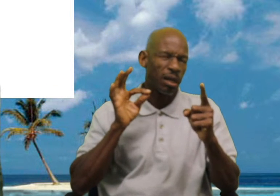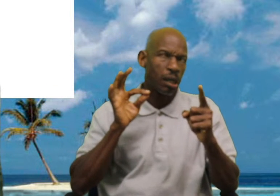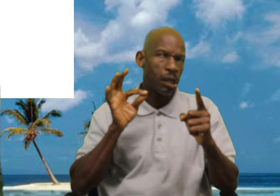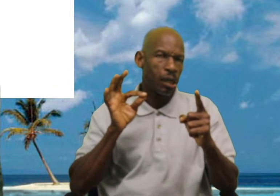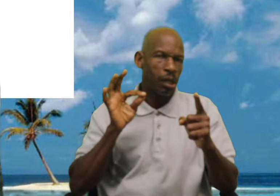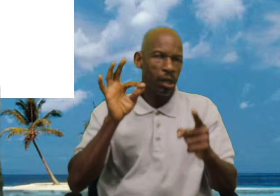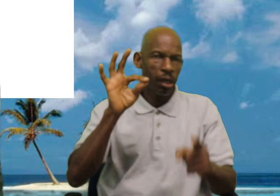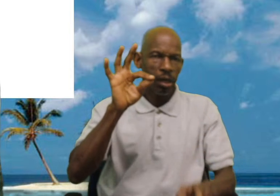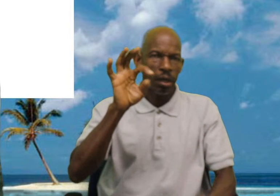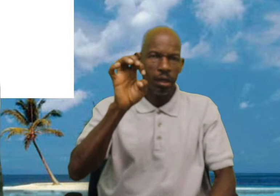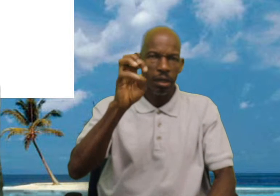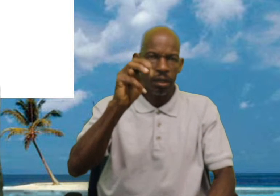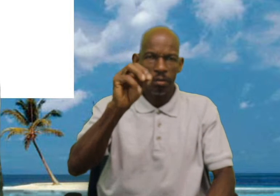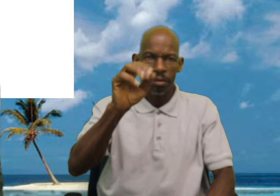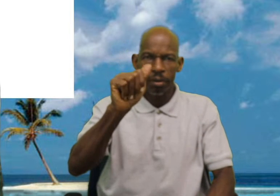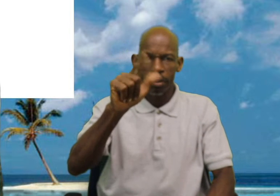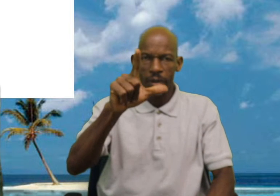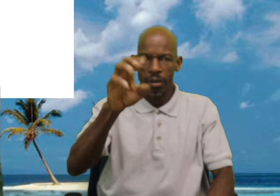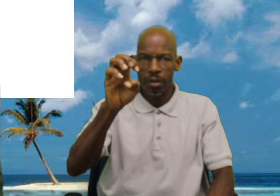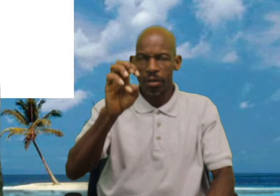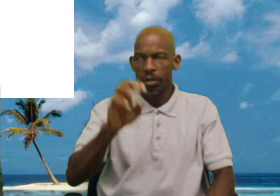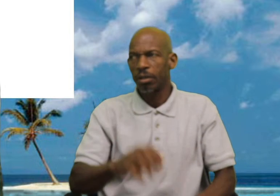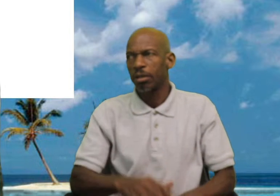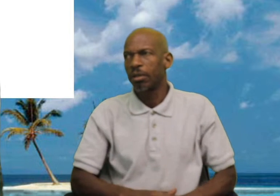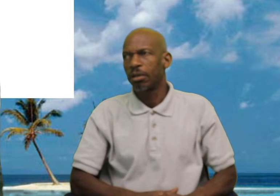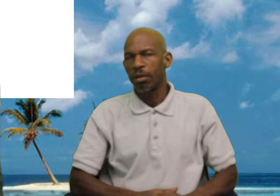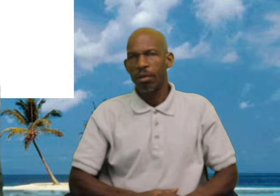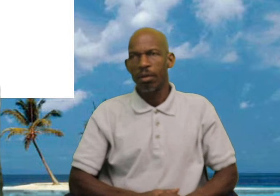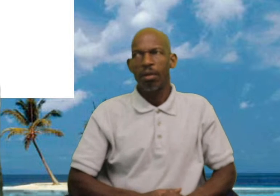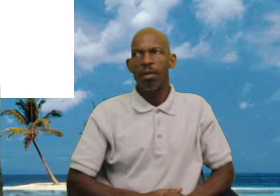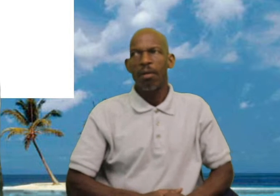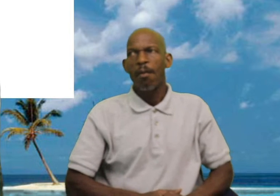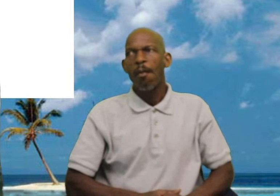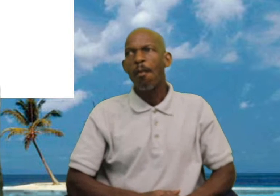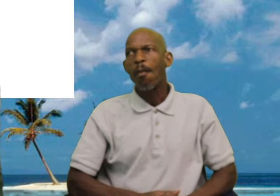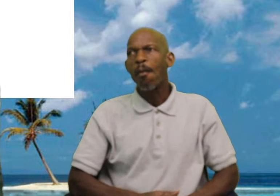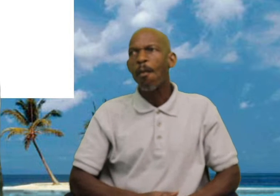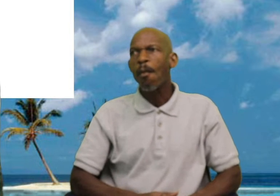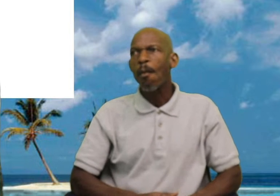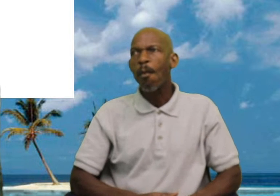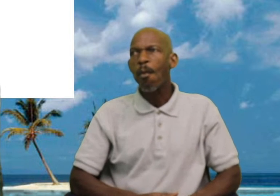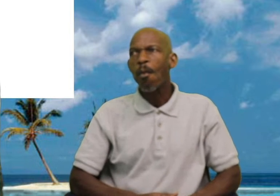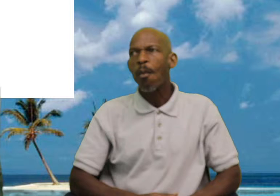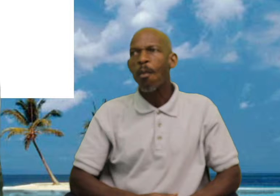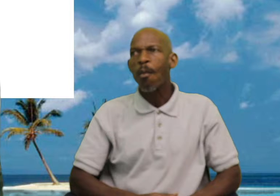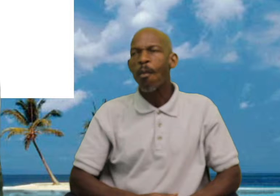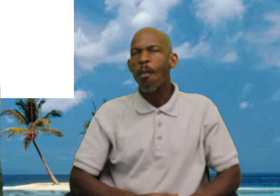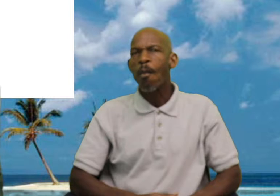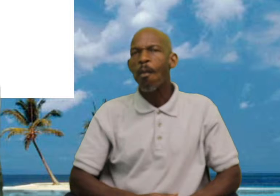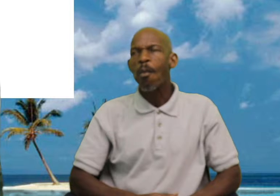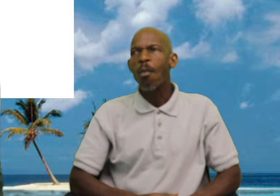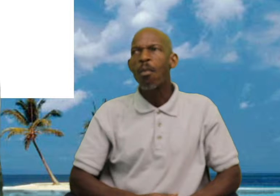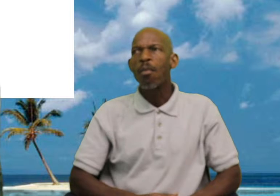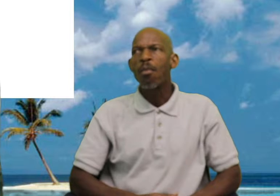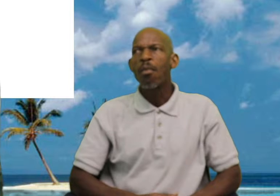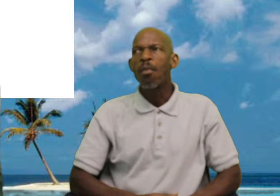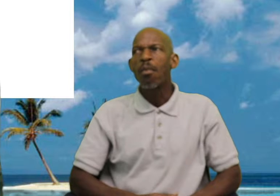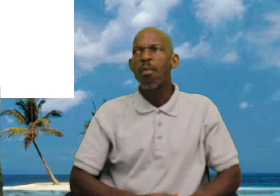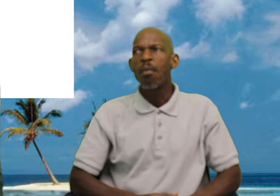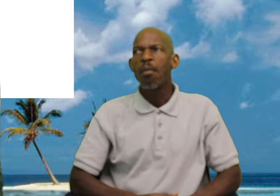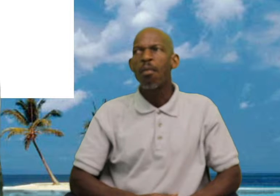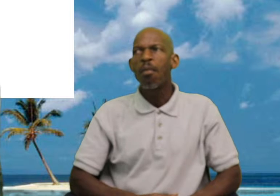So if I kind of doing the colors alternating. So then I have he.